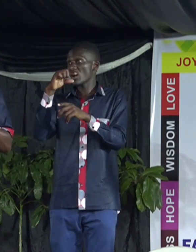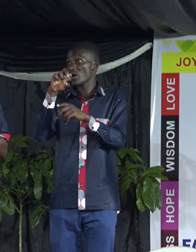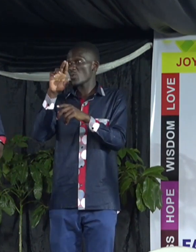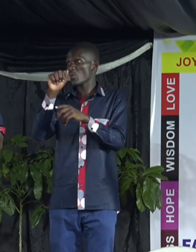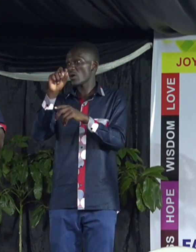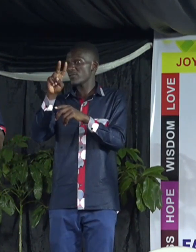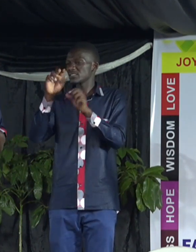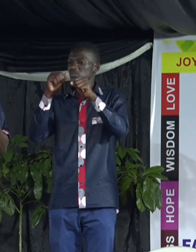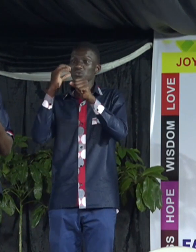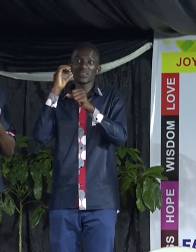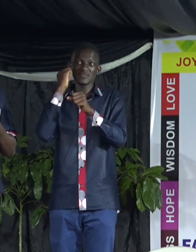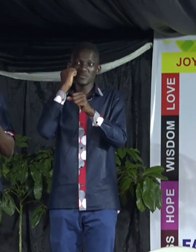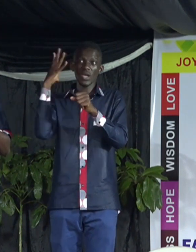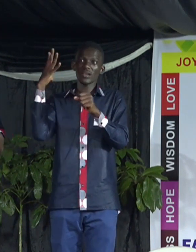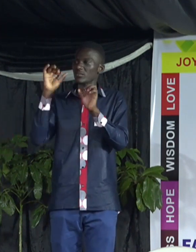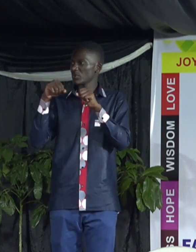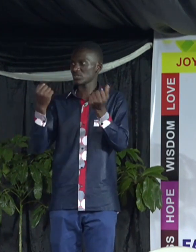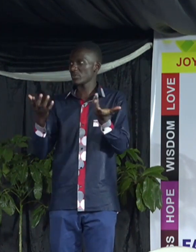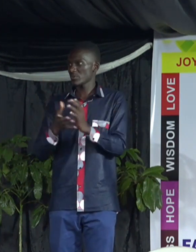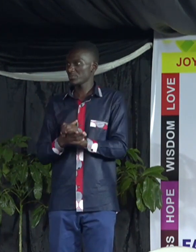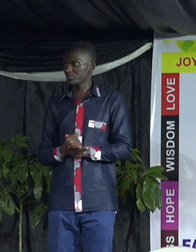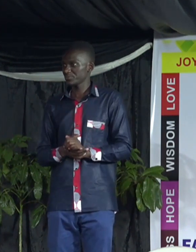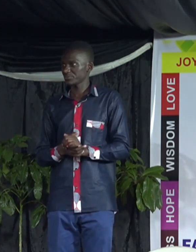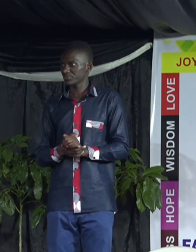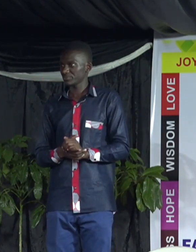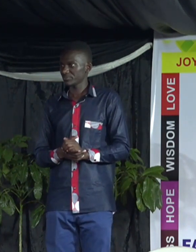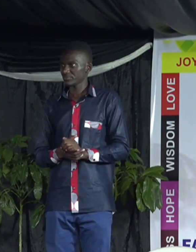tekubala nimu, cannot bear lemons.